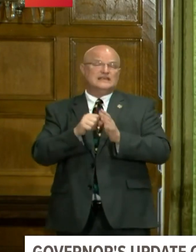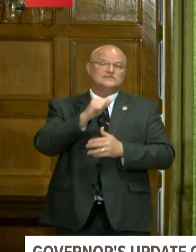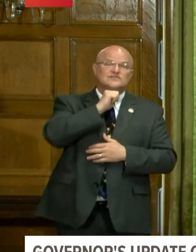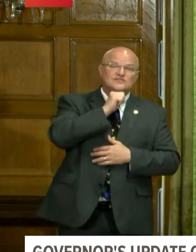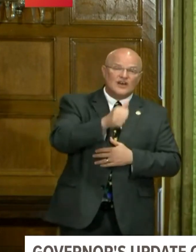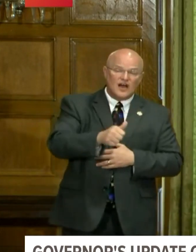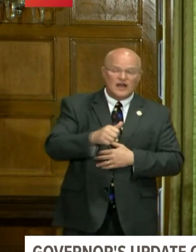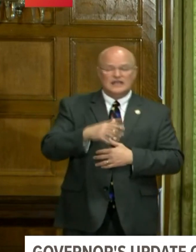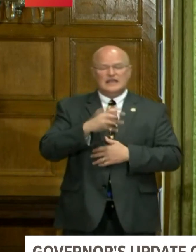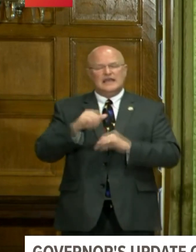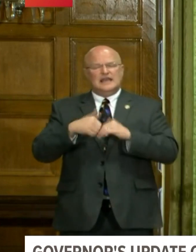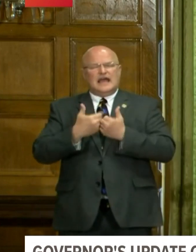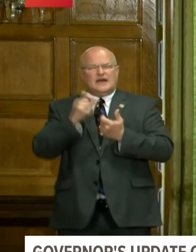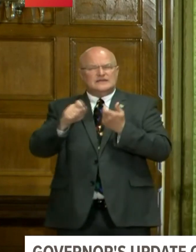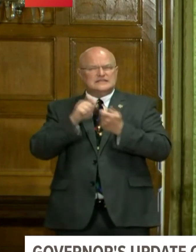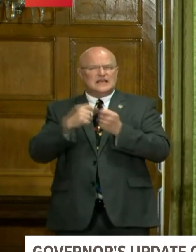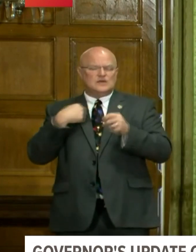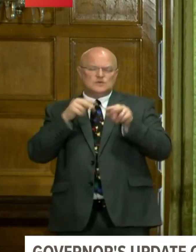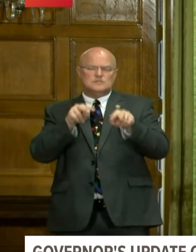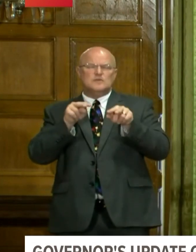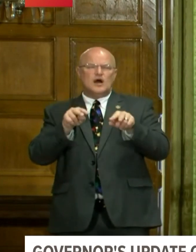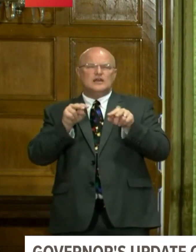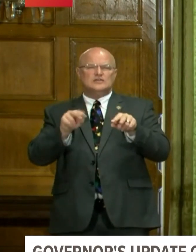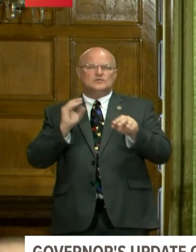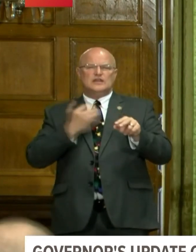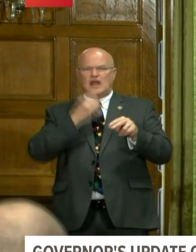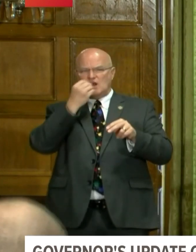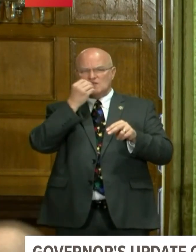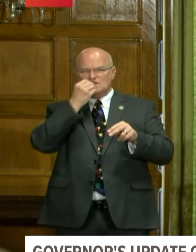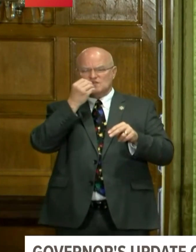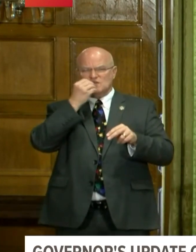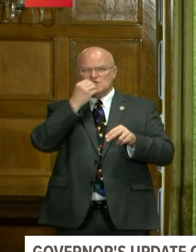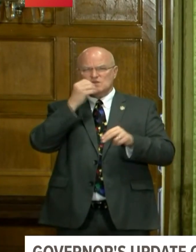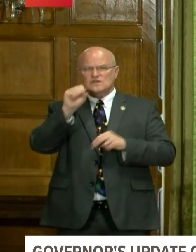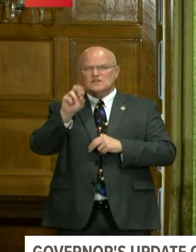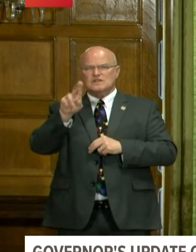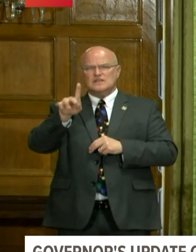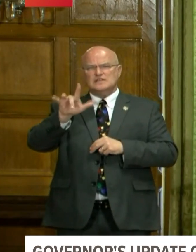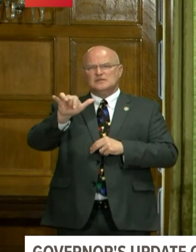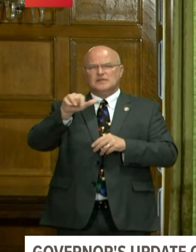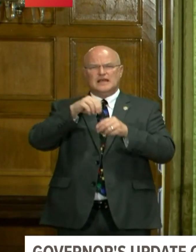not? And how exactly are we monitoring our food supply chain in the